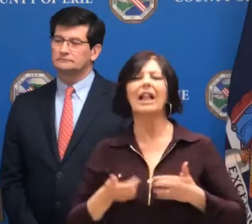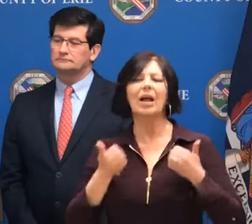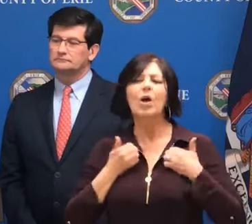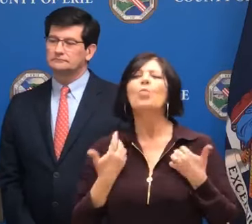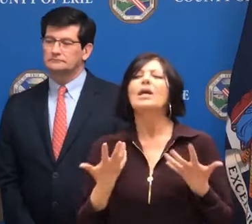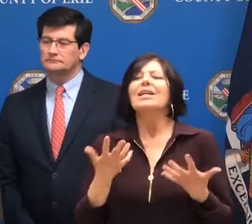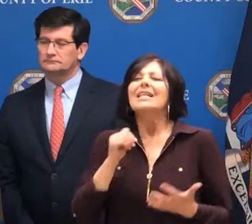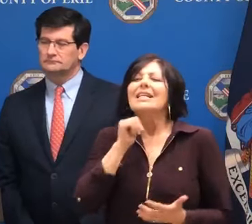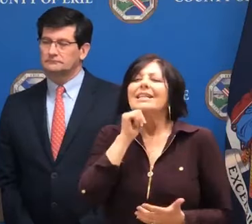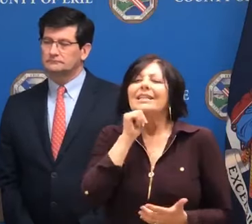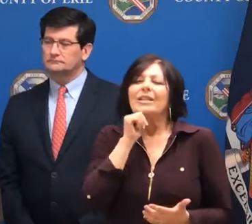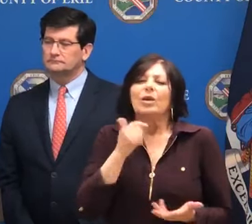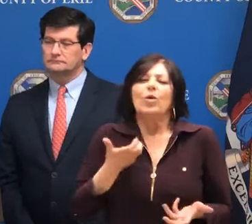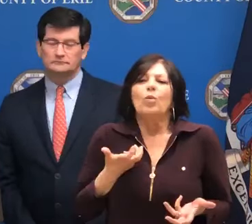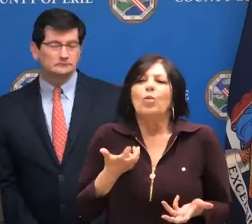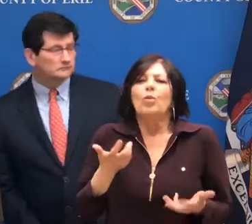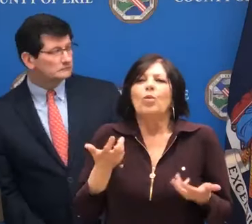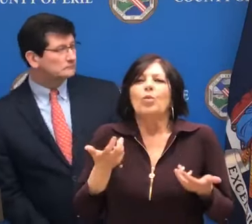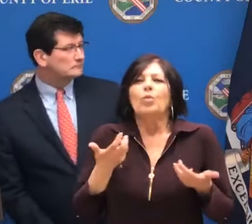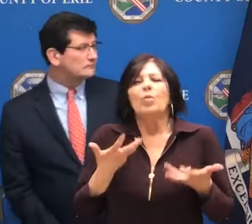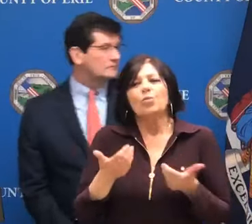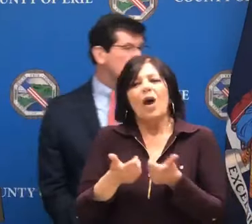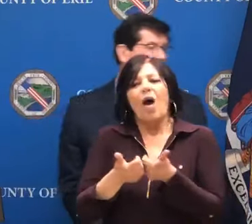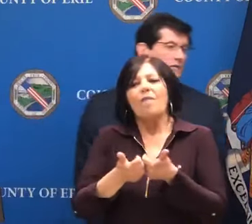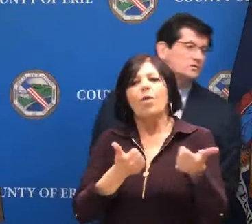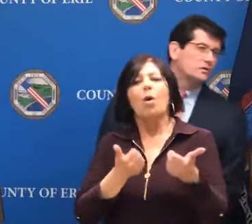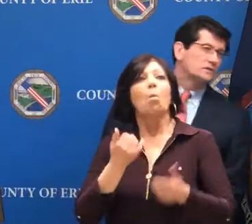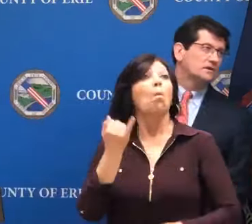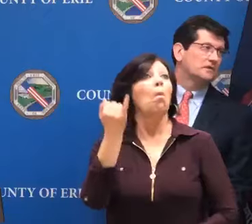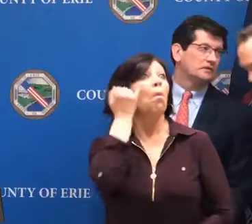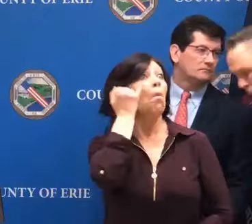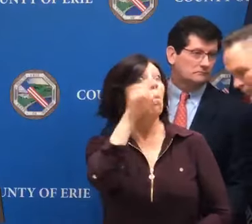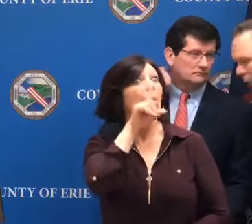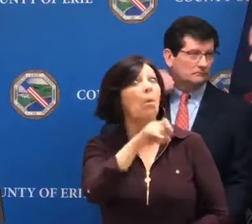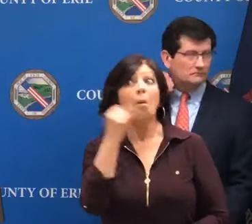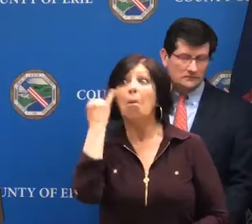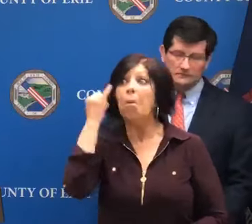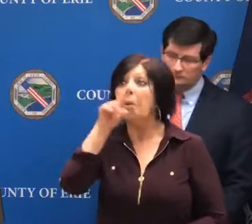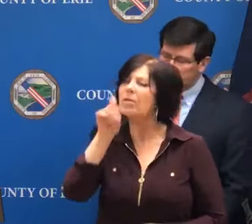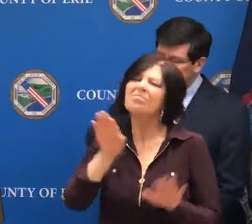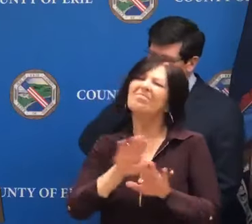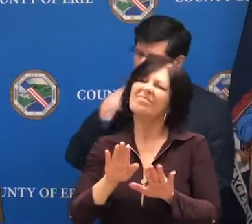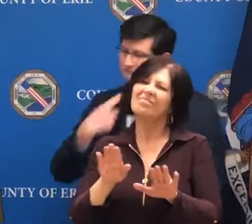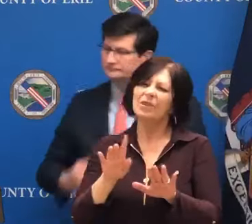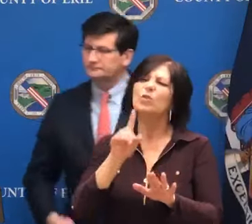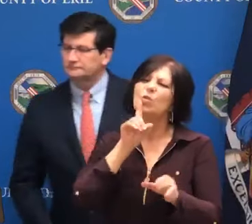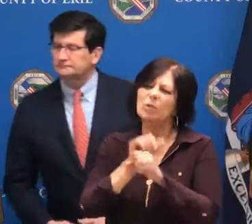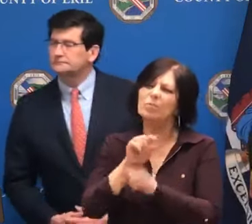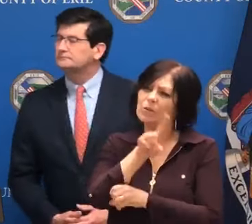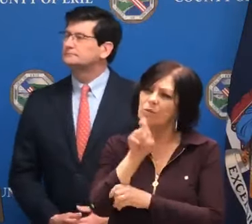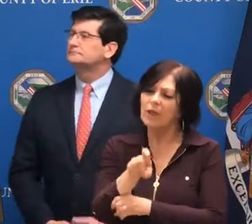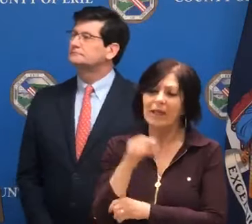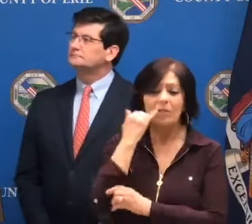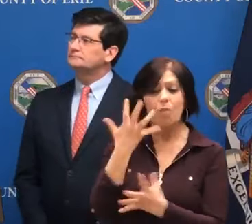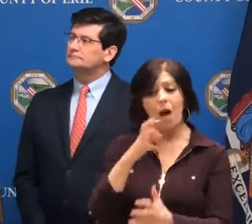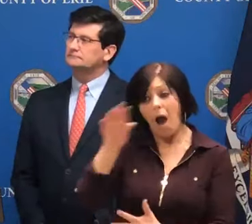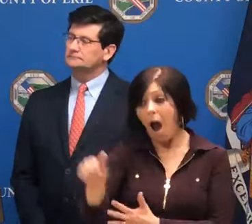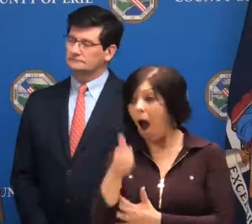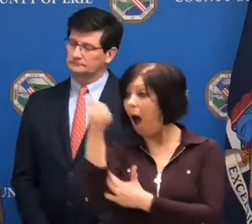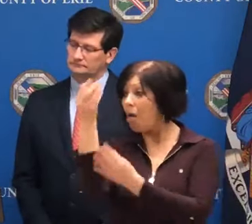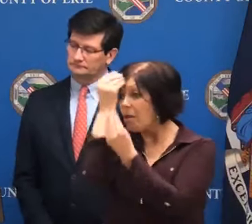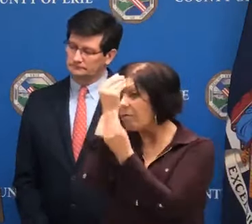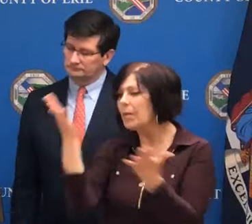really not trying to avoid any hypothetical questions. For people who want other forms of information, there's a